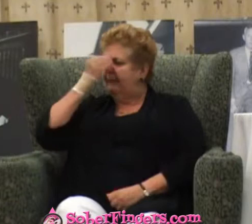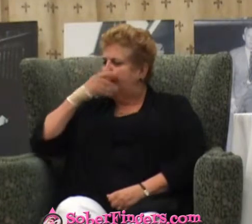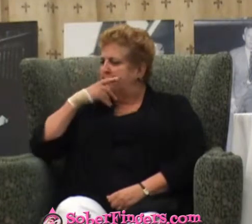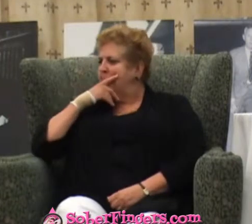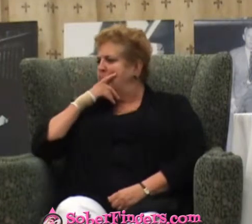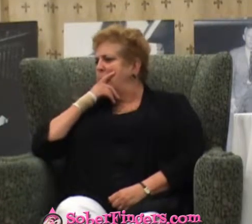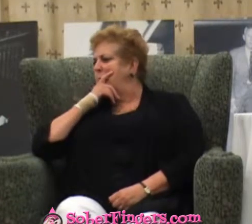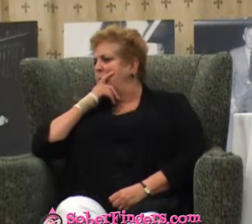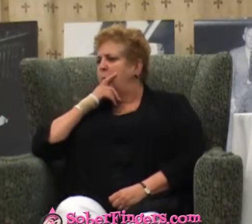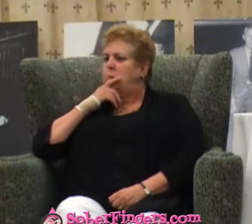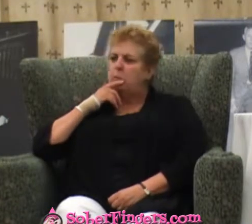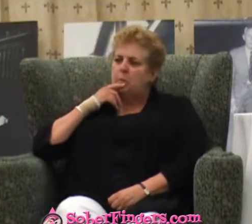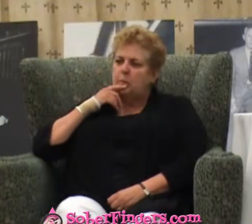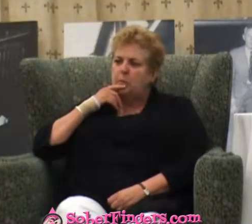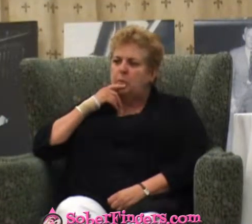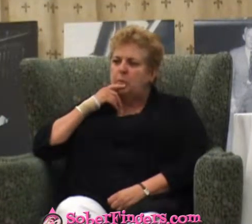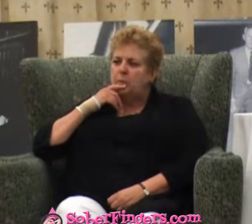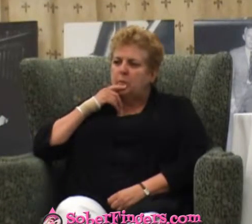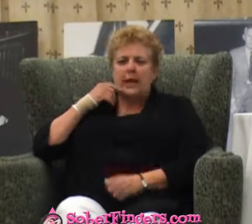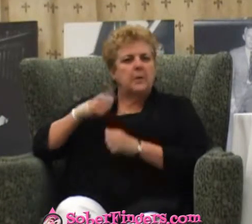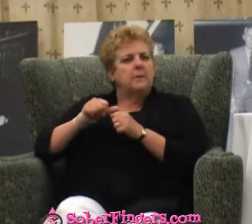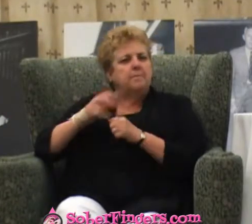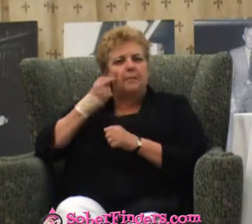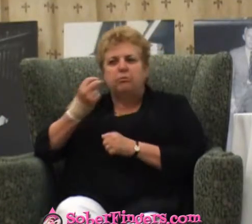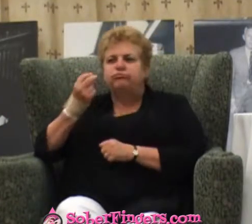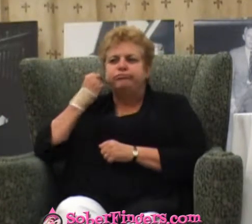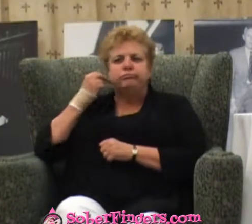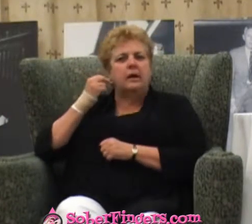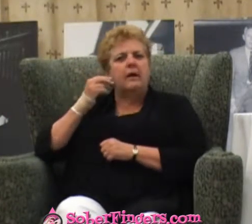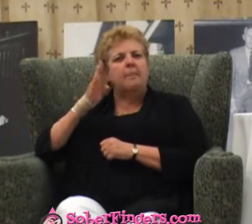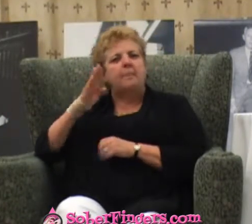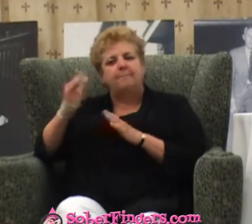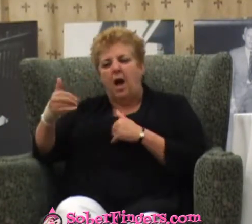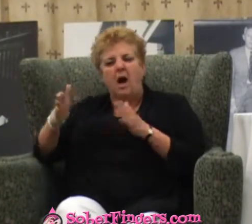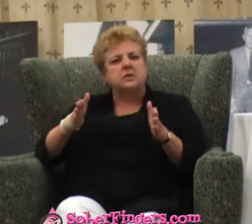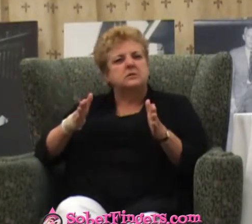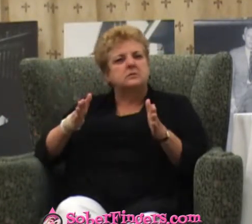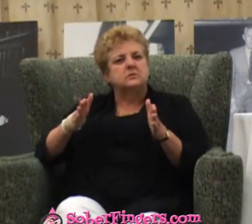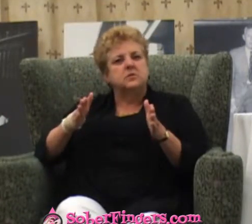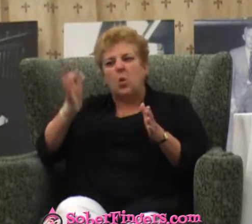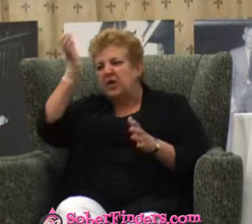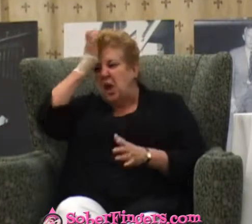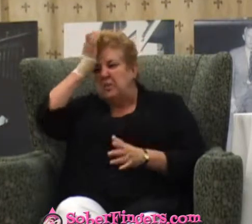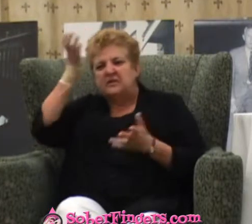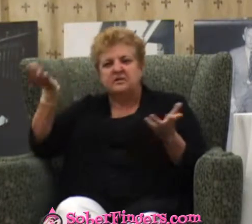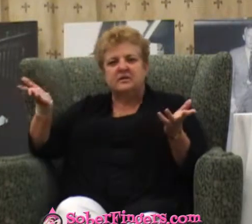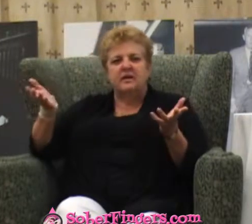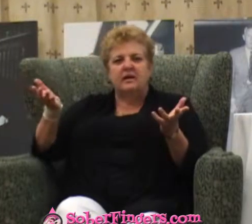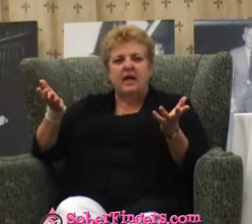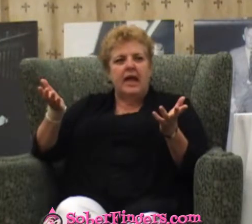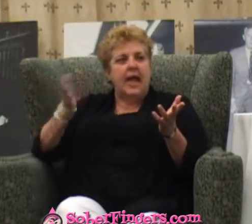to the cardboard box, the dumpster. And you know, my head tells me, oh, Skid Row wasn't that bad.